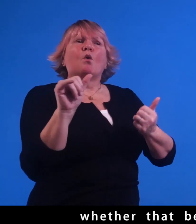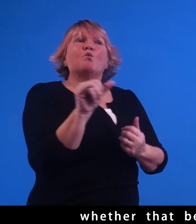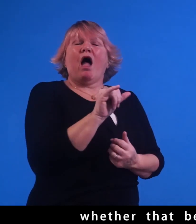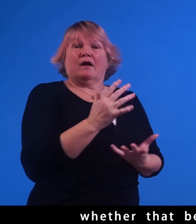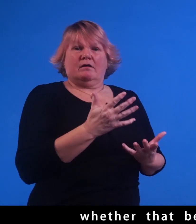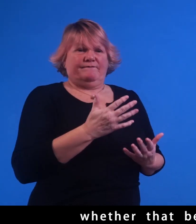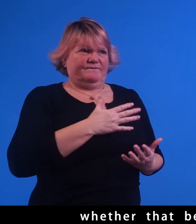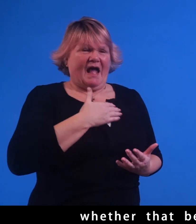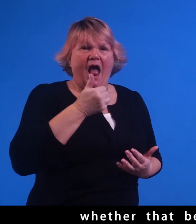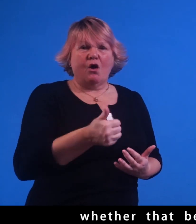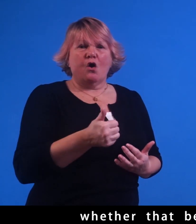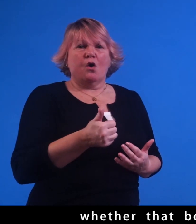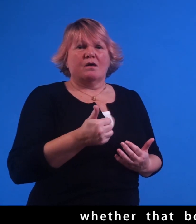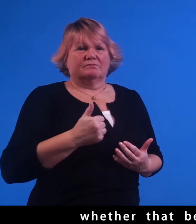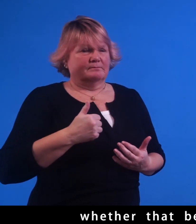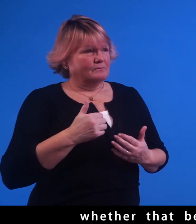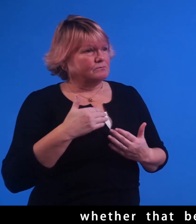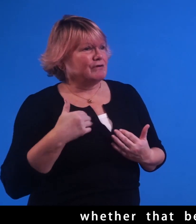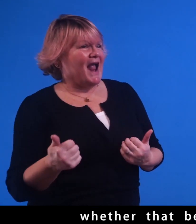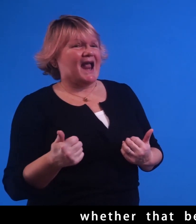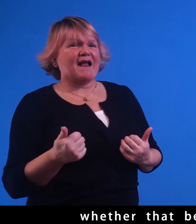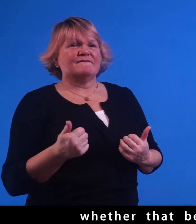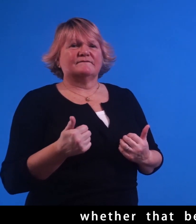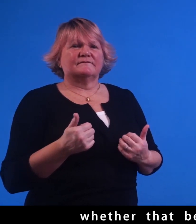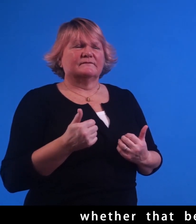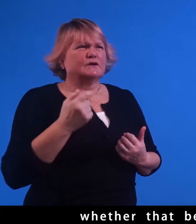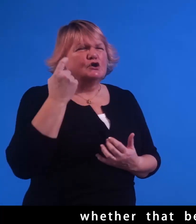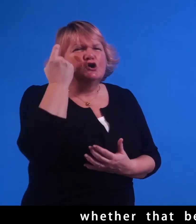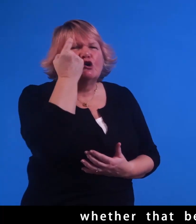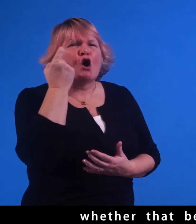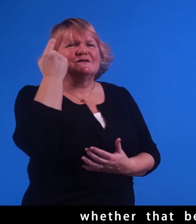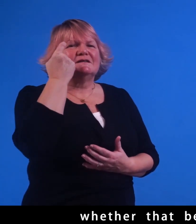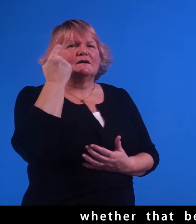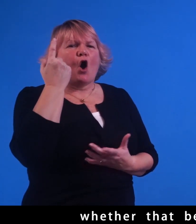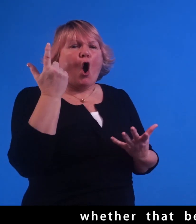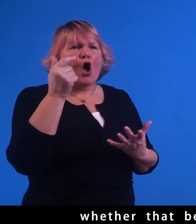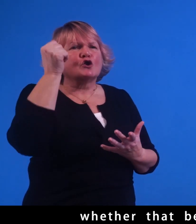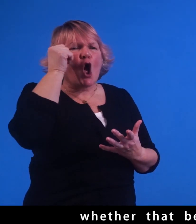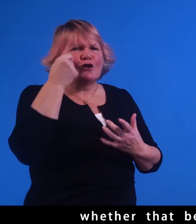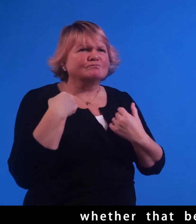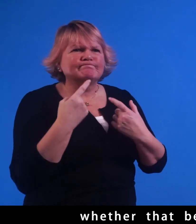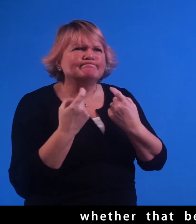Whether that be valour, brave curiosity, or the pursuit of knowledge.